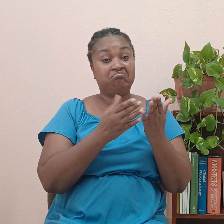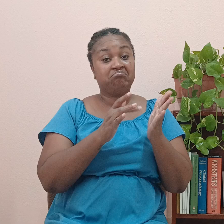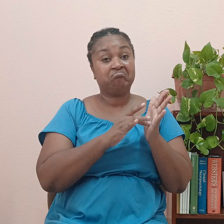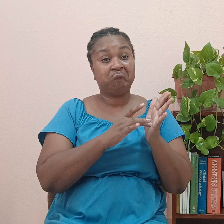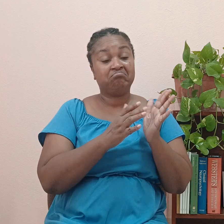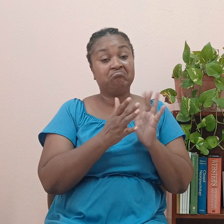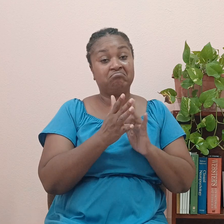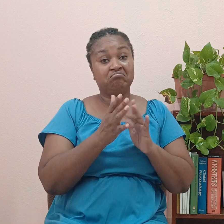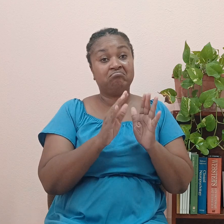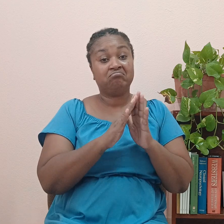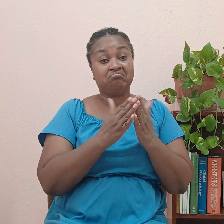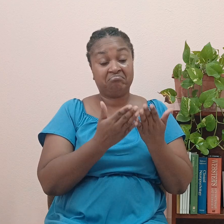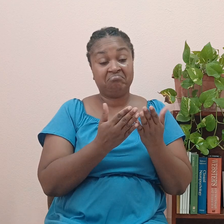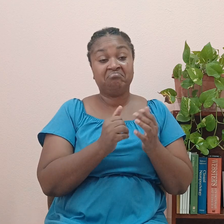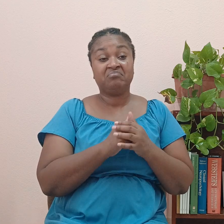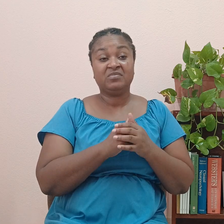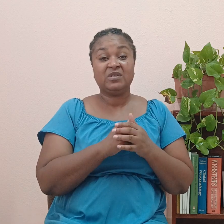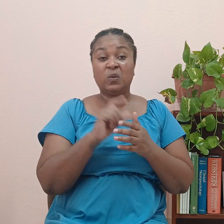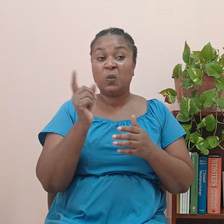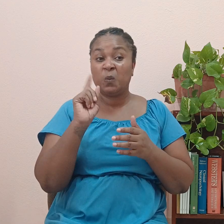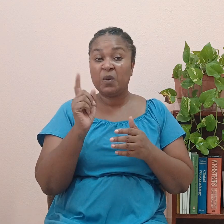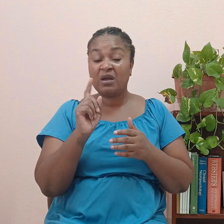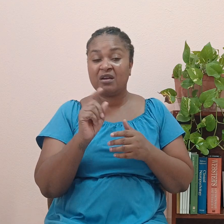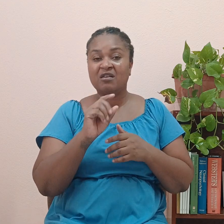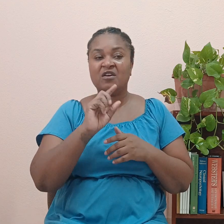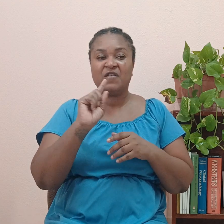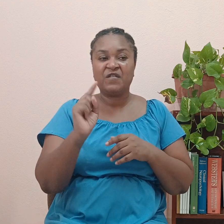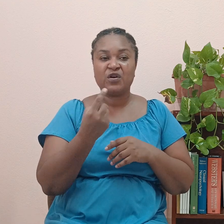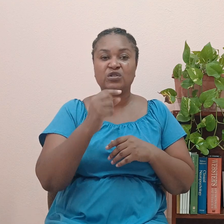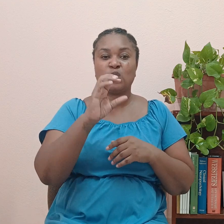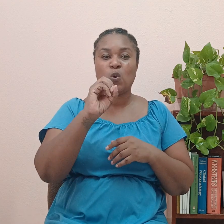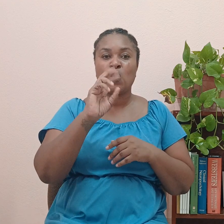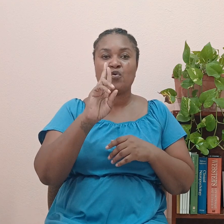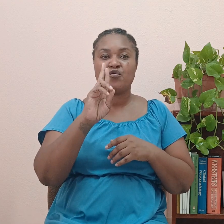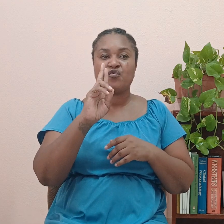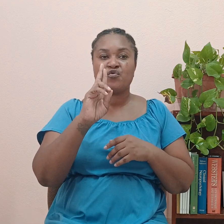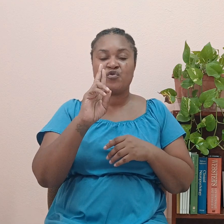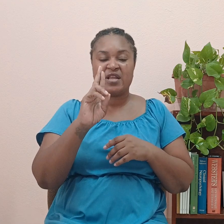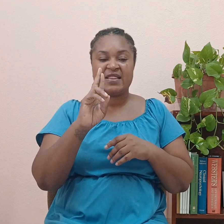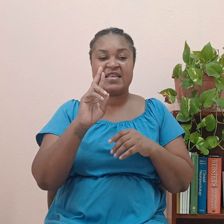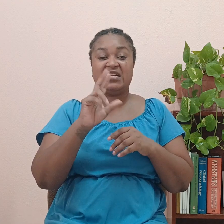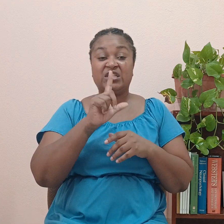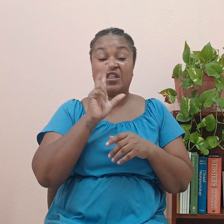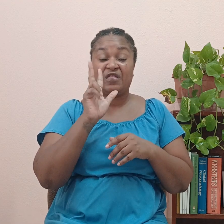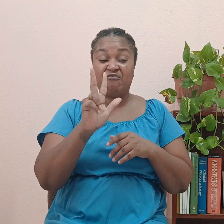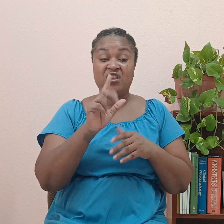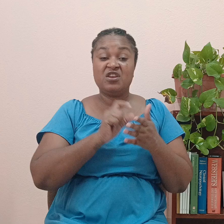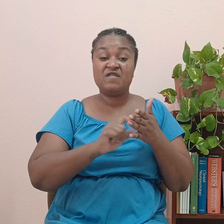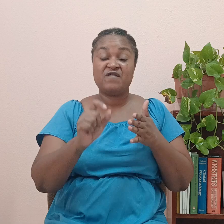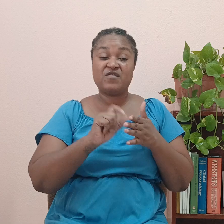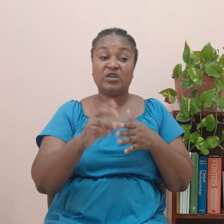in 1 Corinthians 3, verses 16 to 17.